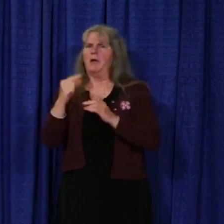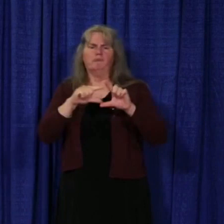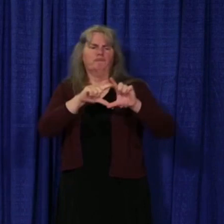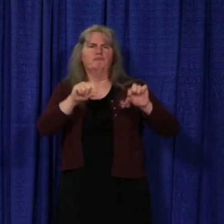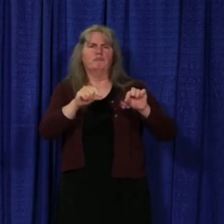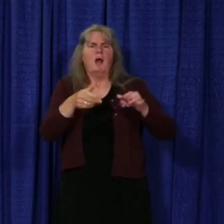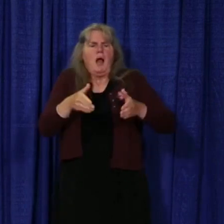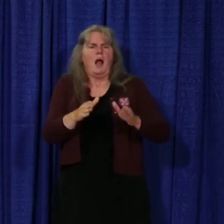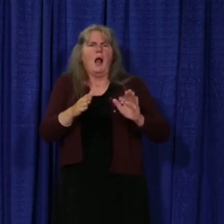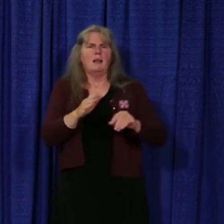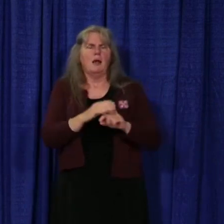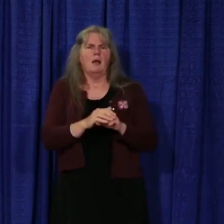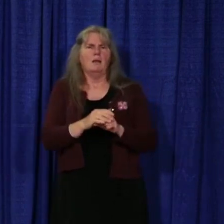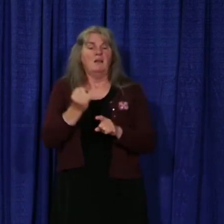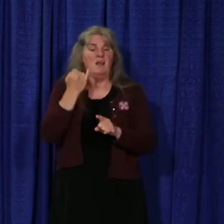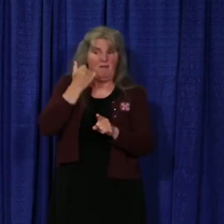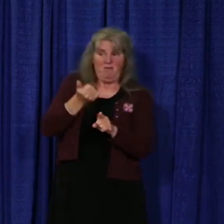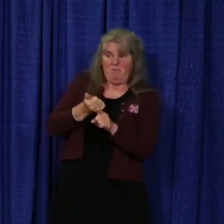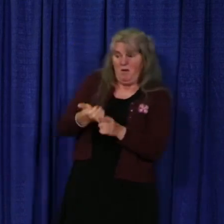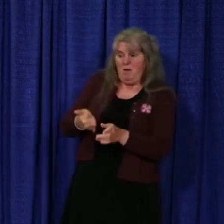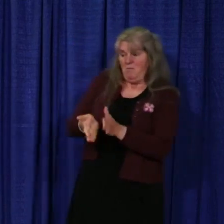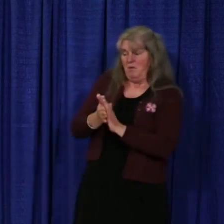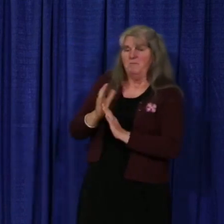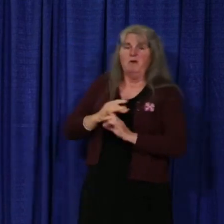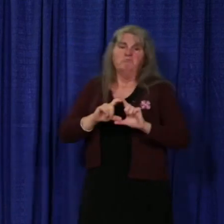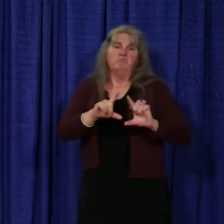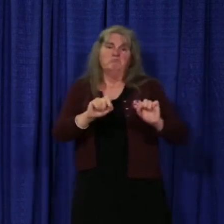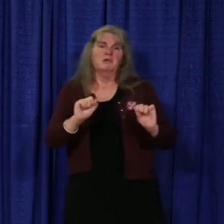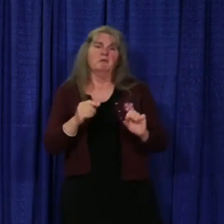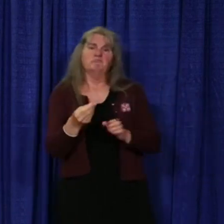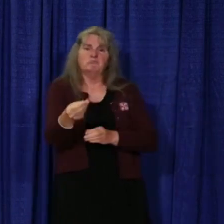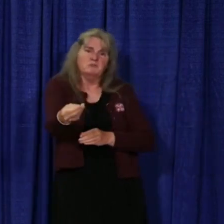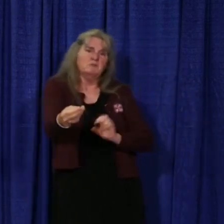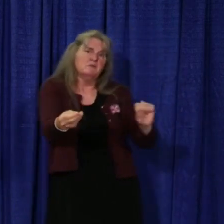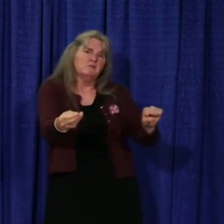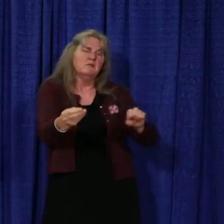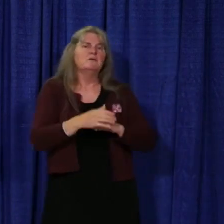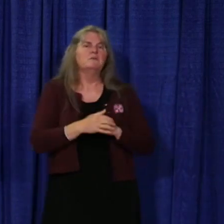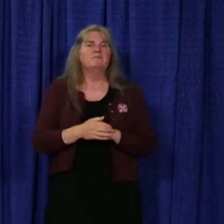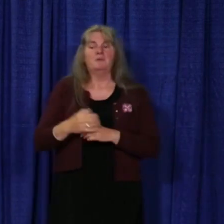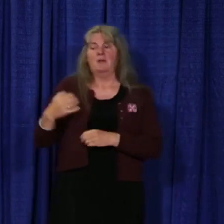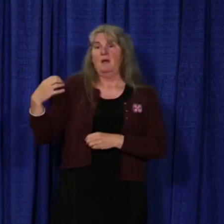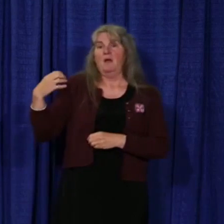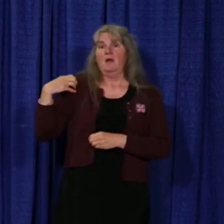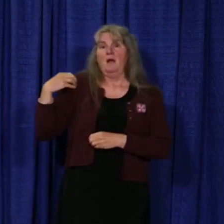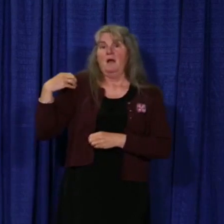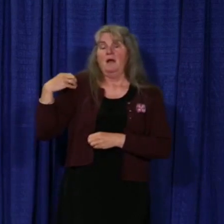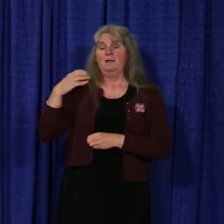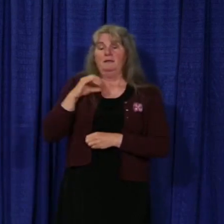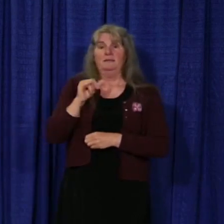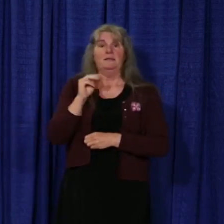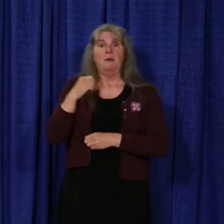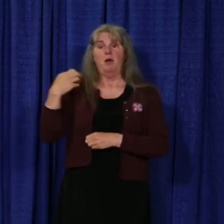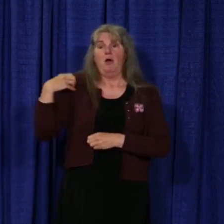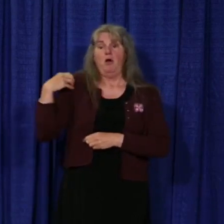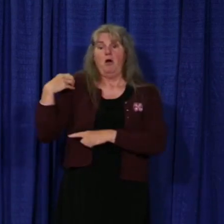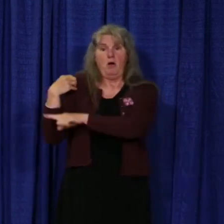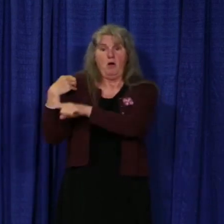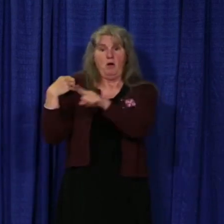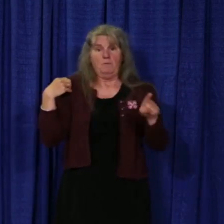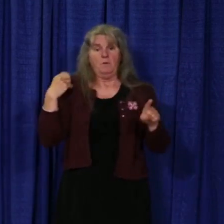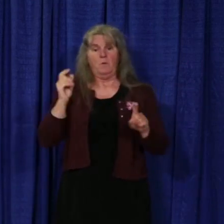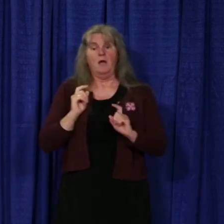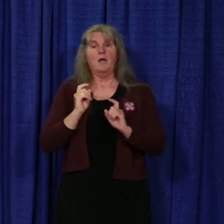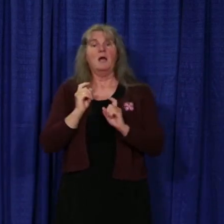Territories, unless they specifically request them. Enforcement officers, SEMA enforcement officers, will